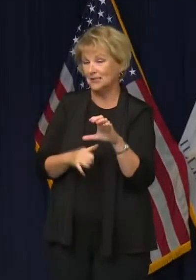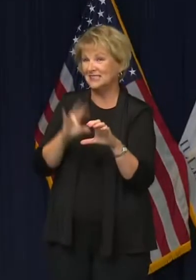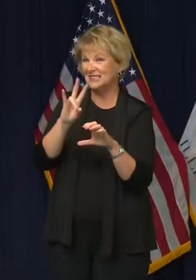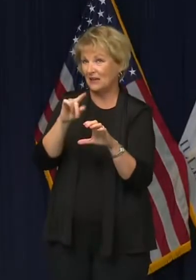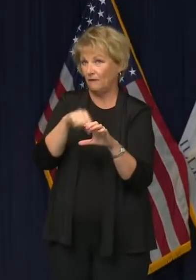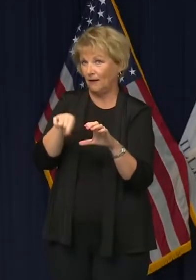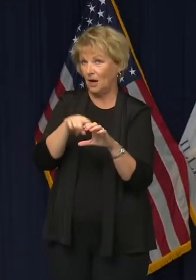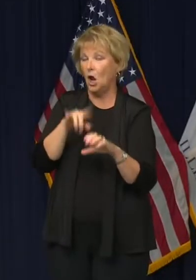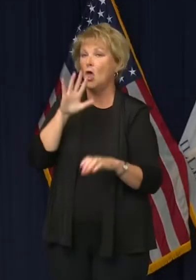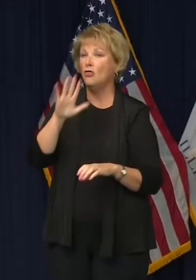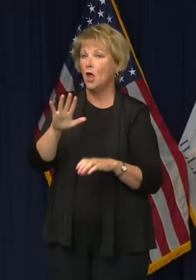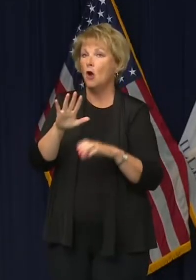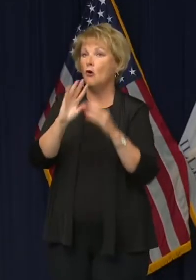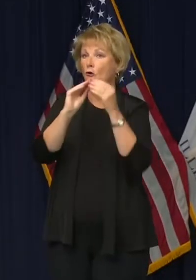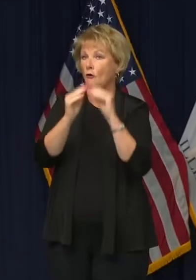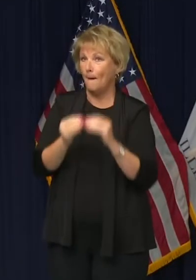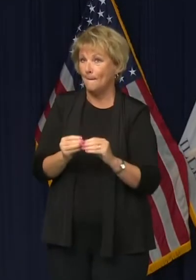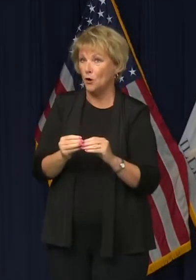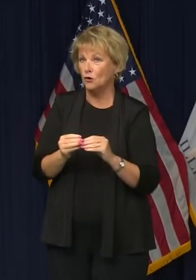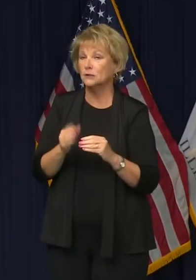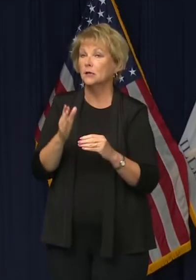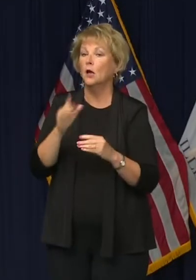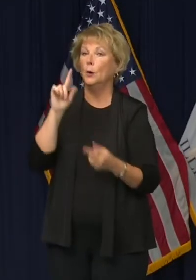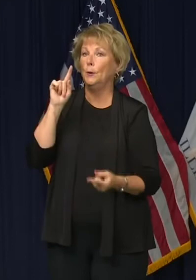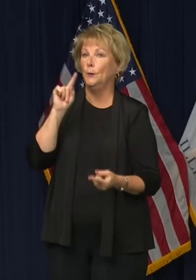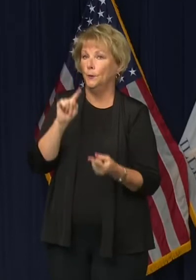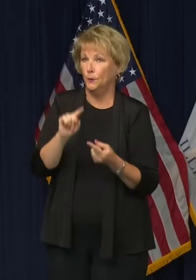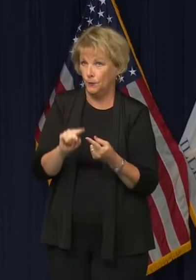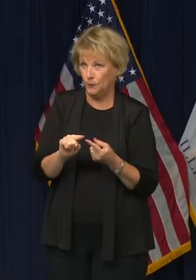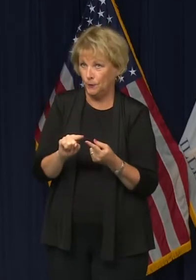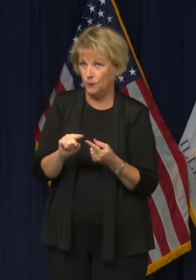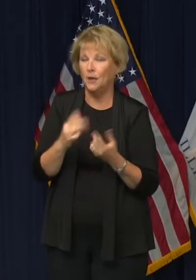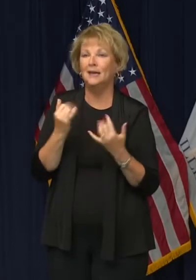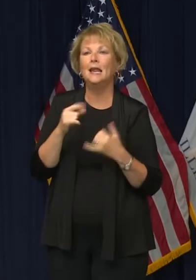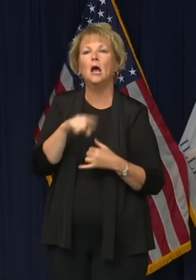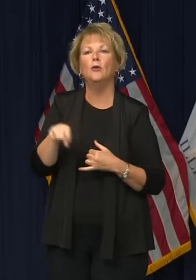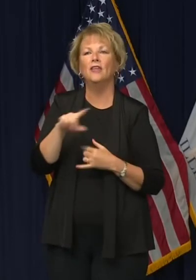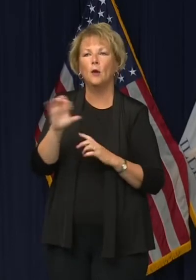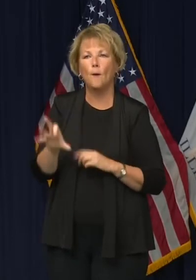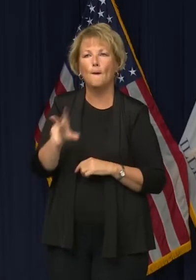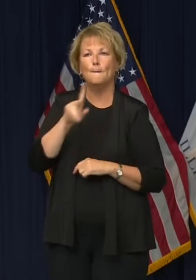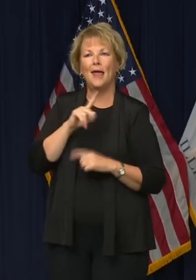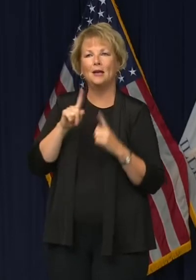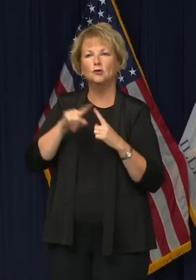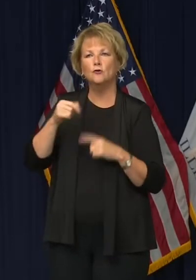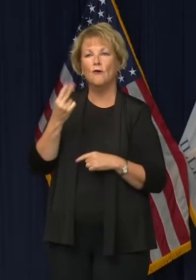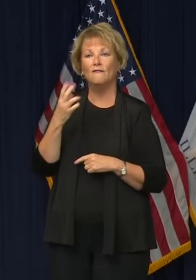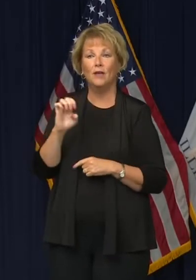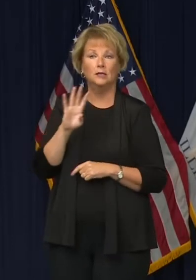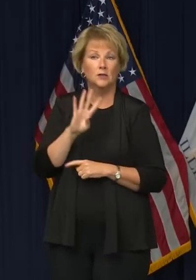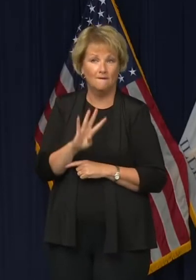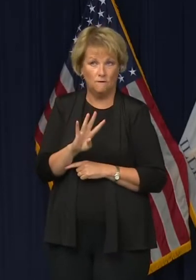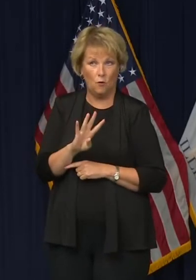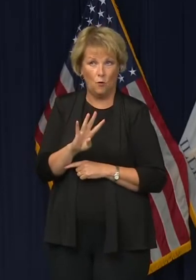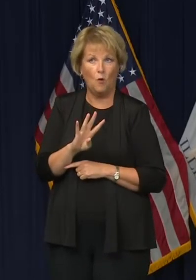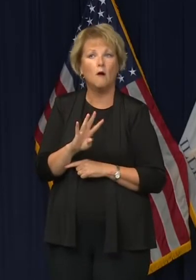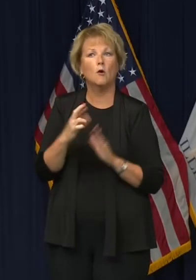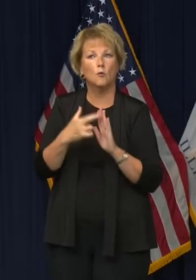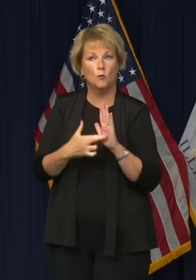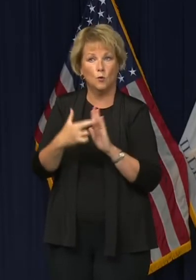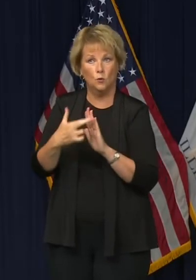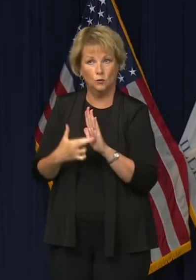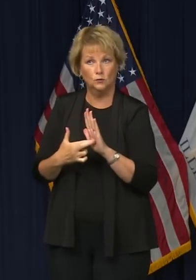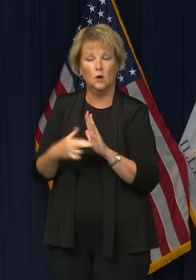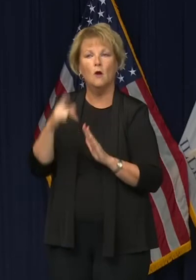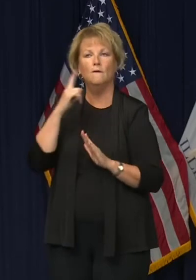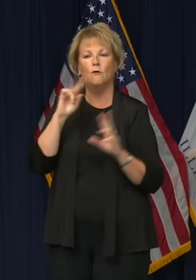brought their positivity rate average down and were able to return to the Phase 4 mitigations of